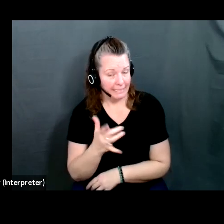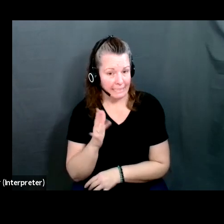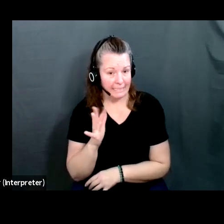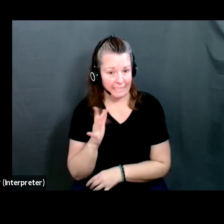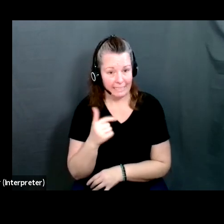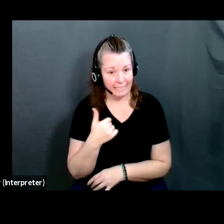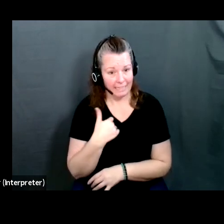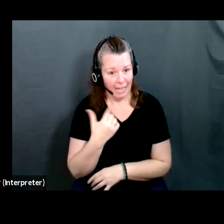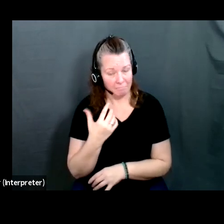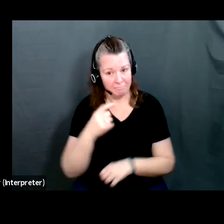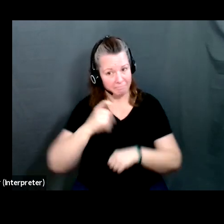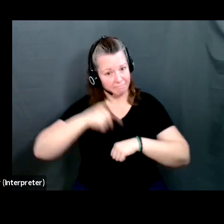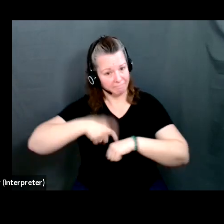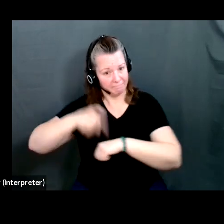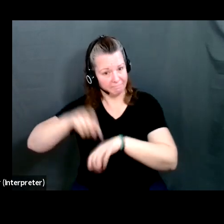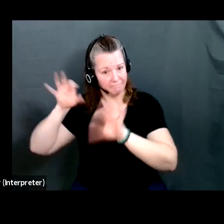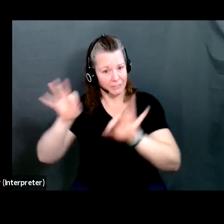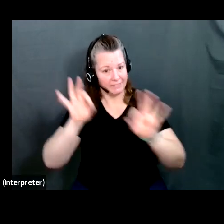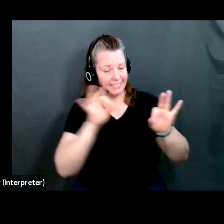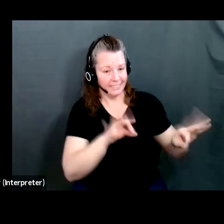Usually I'm pretty much on it on these things. And then